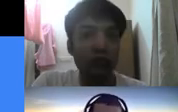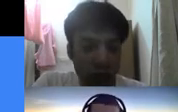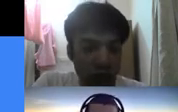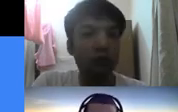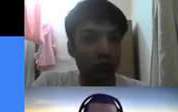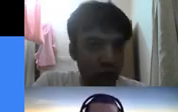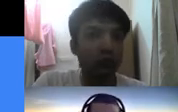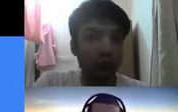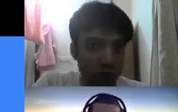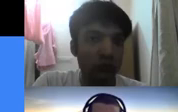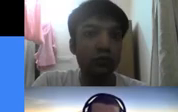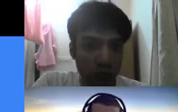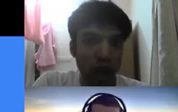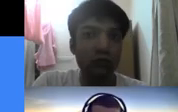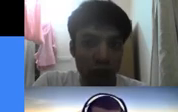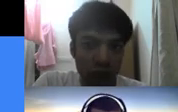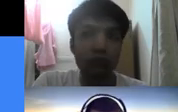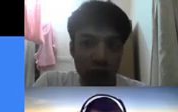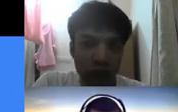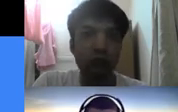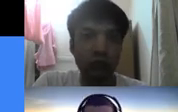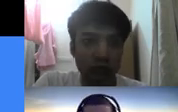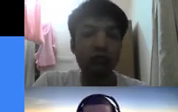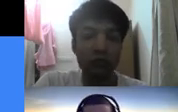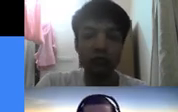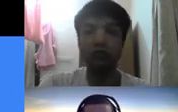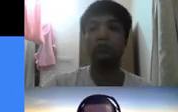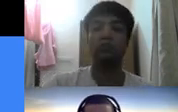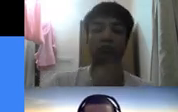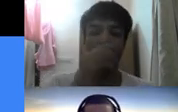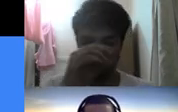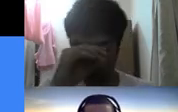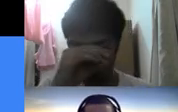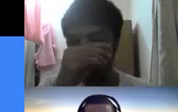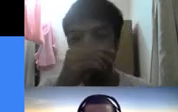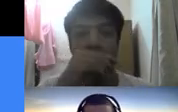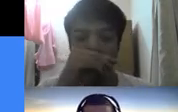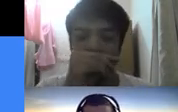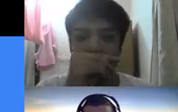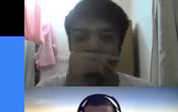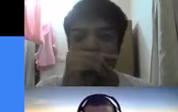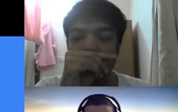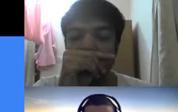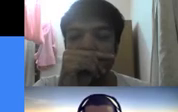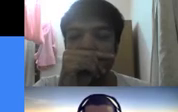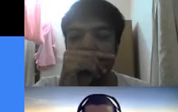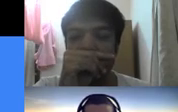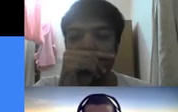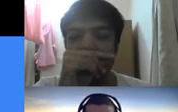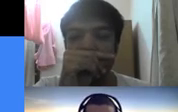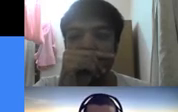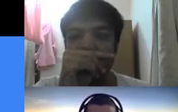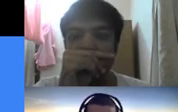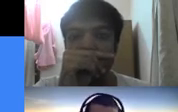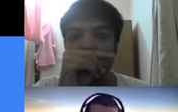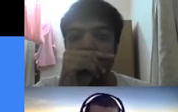sign, that might not always catch it. Um, in my opinion, if you want the data set